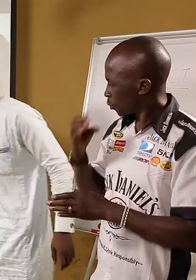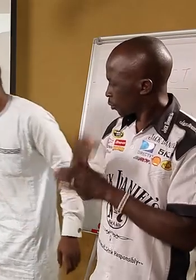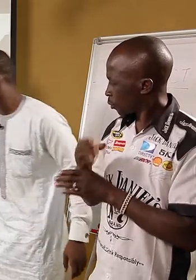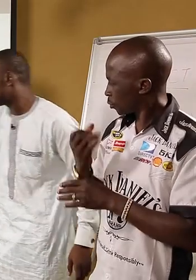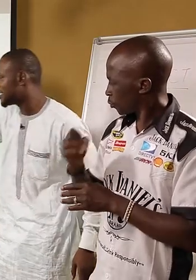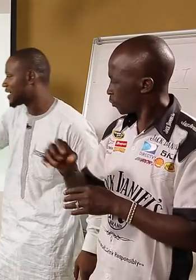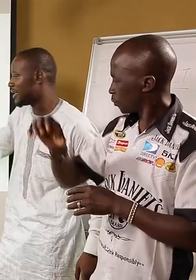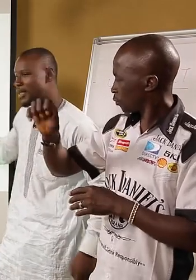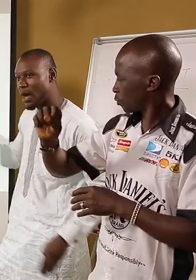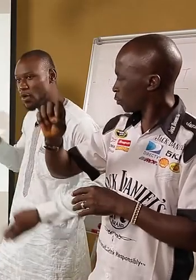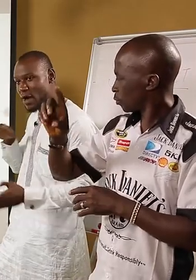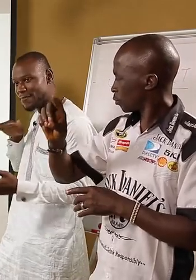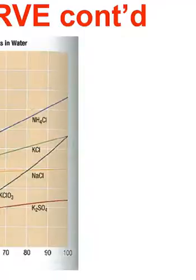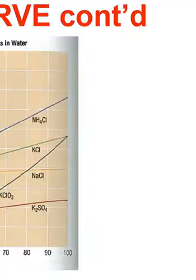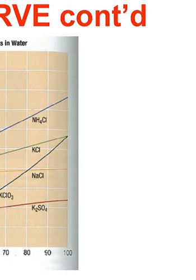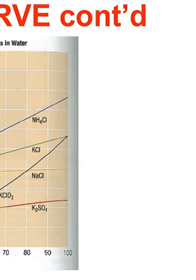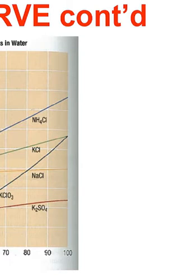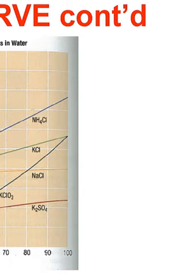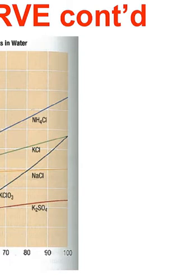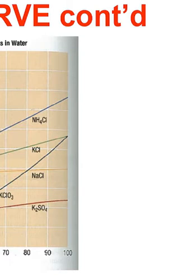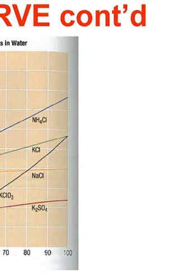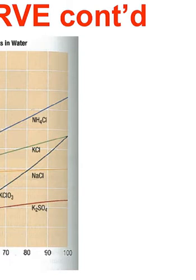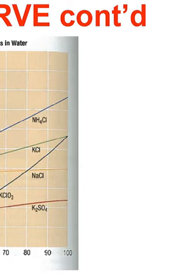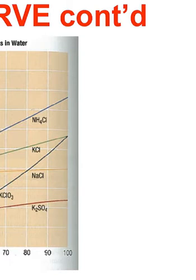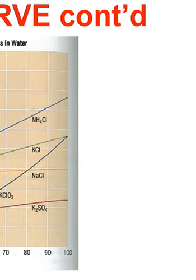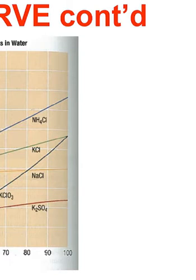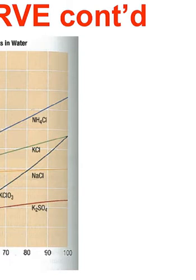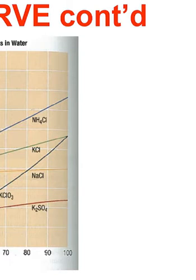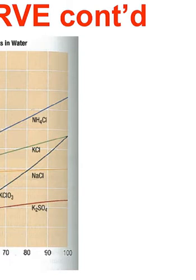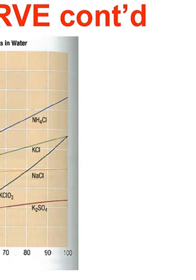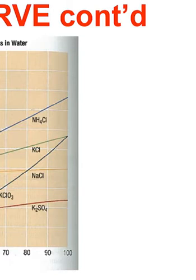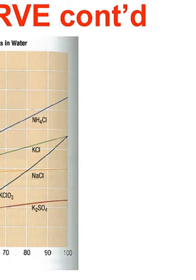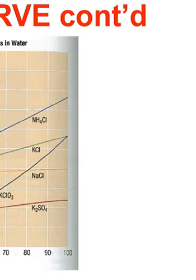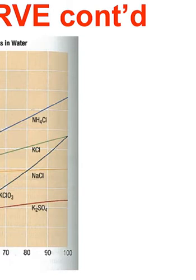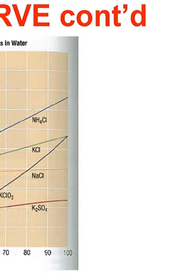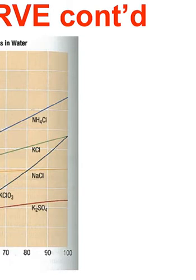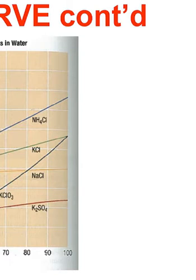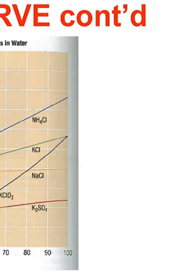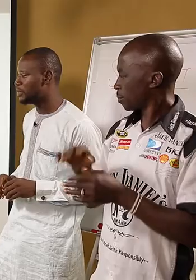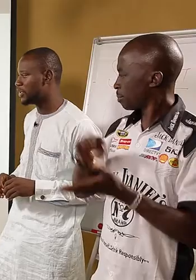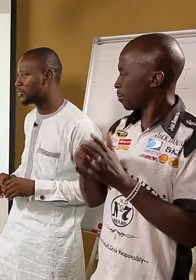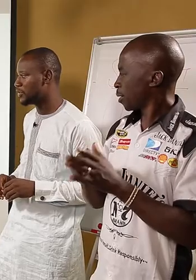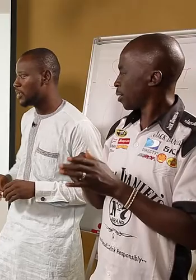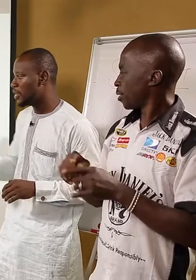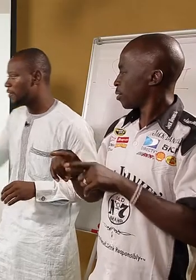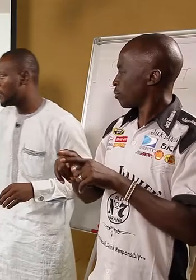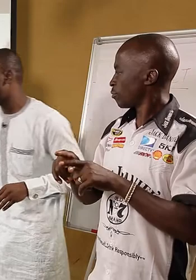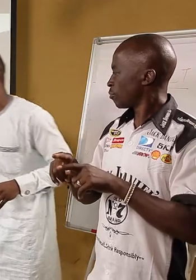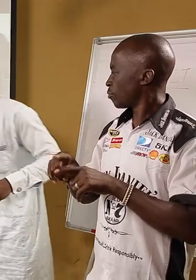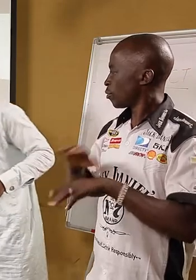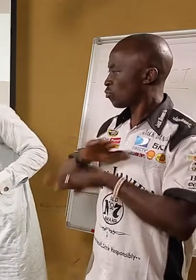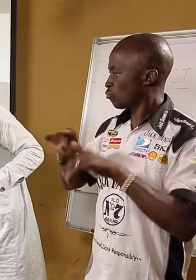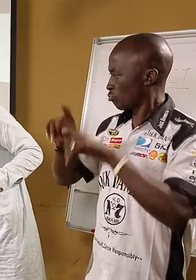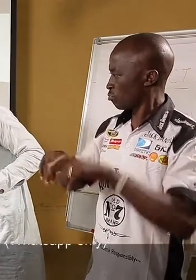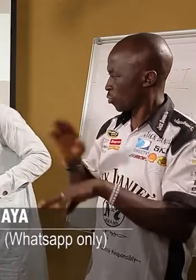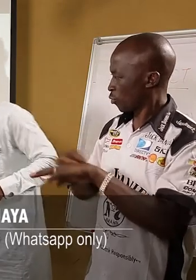is almost vertical. And when you have a vertical line, that is to say that the solubility is independent on the temperature. Even if it